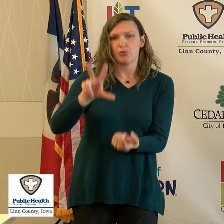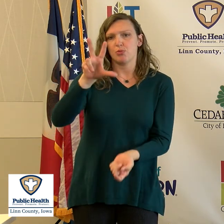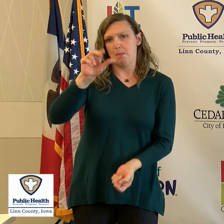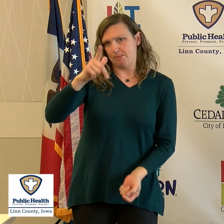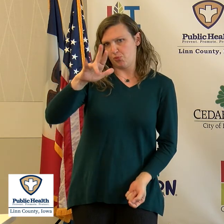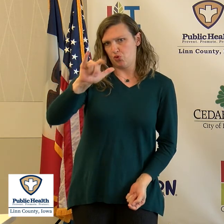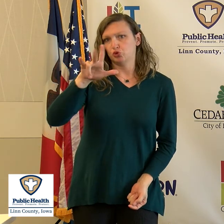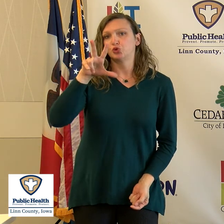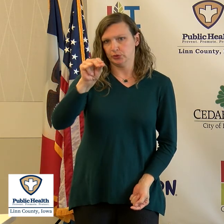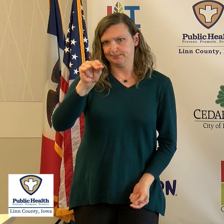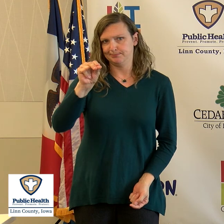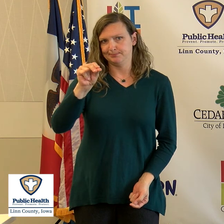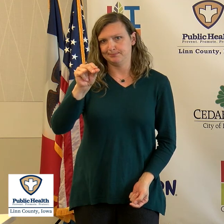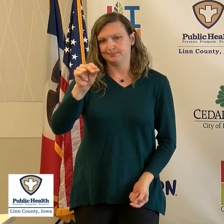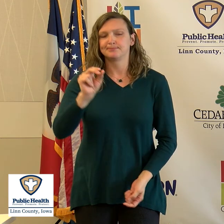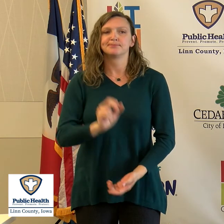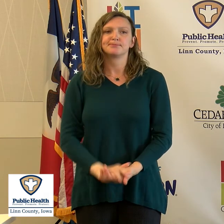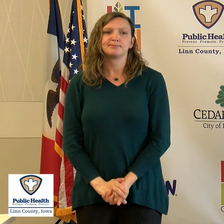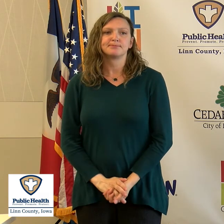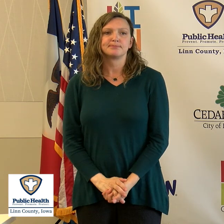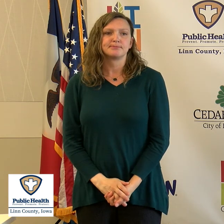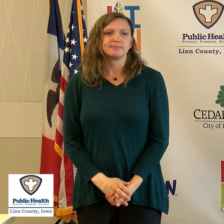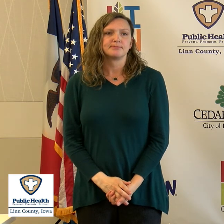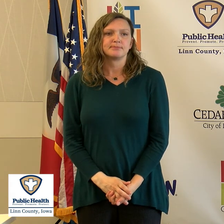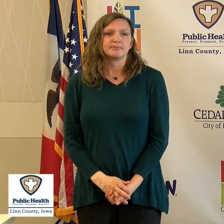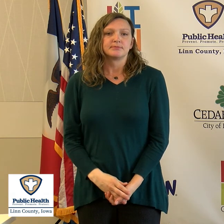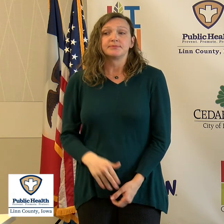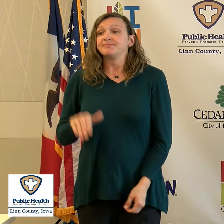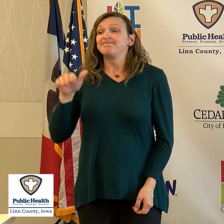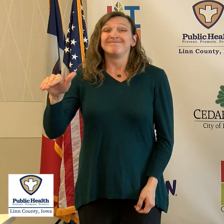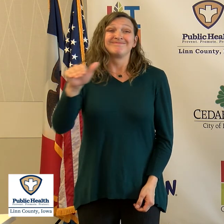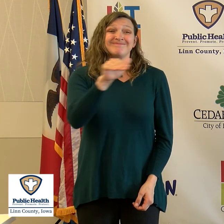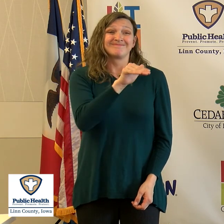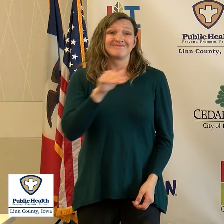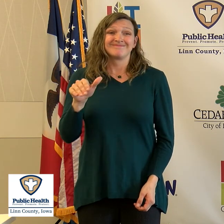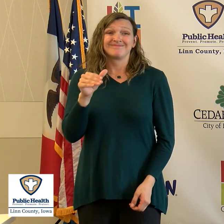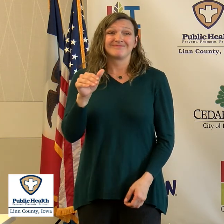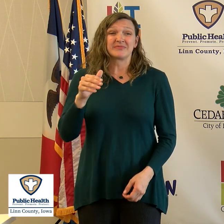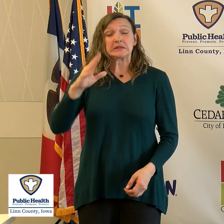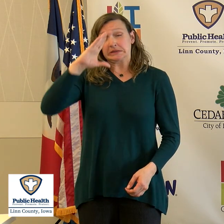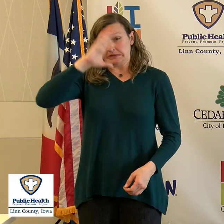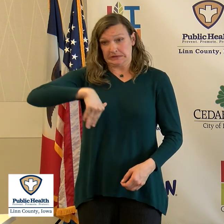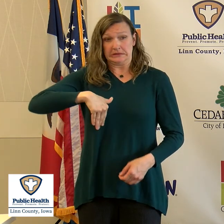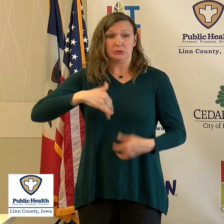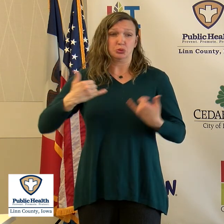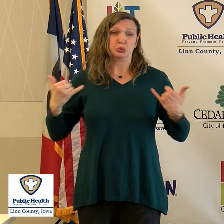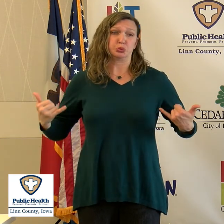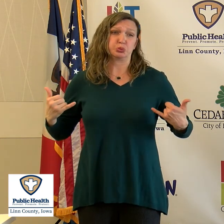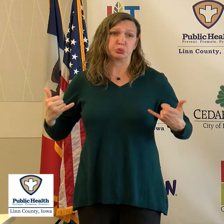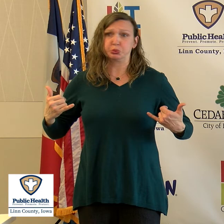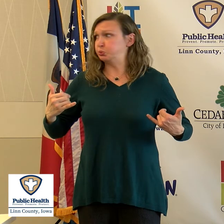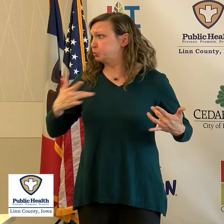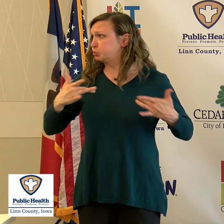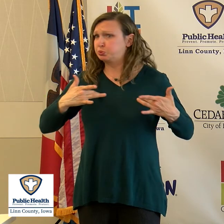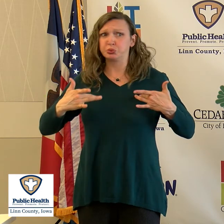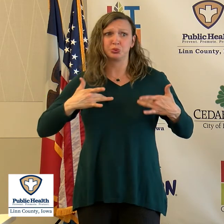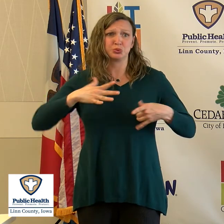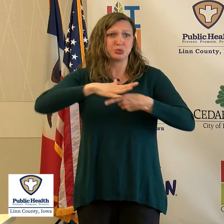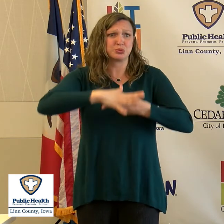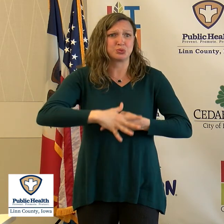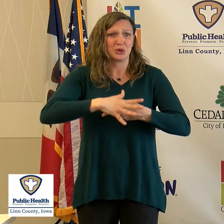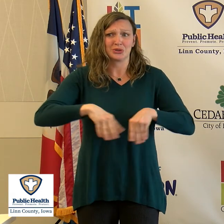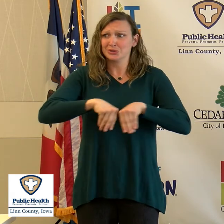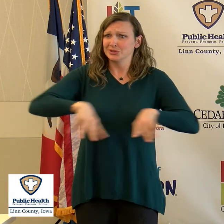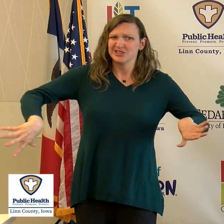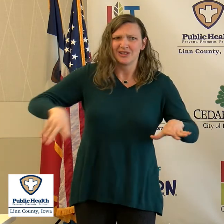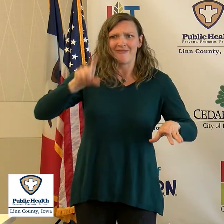As a final reminder, the daily stress caused by this virus, social distancing,